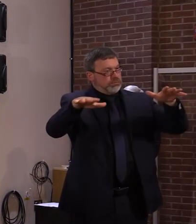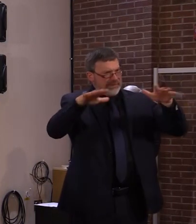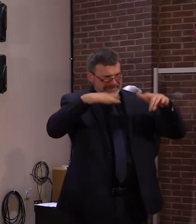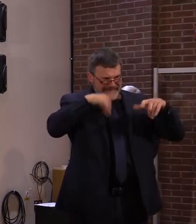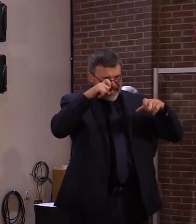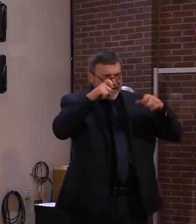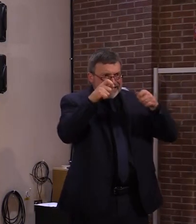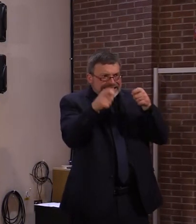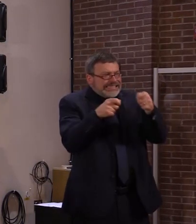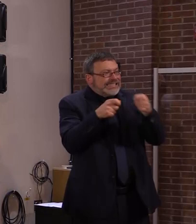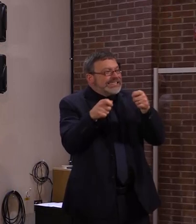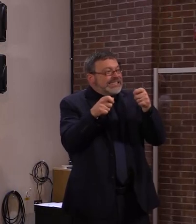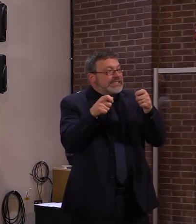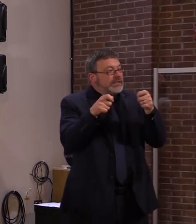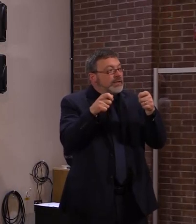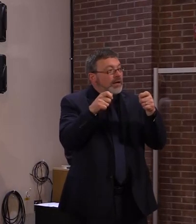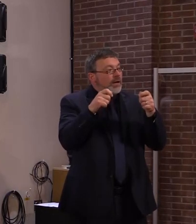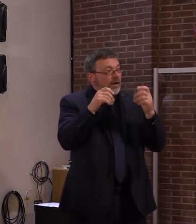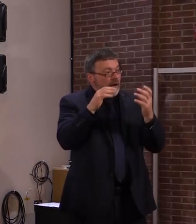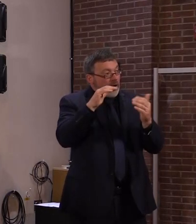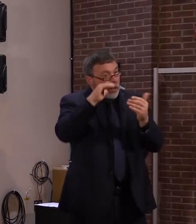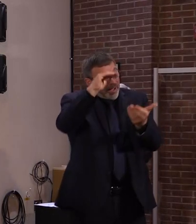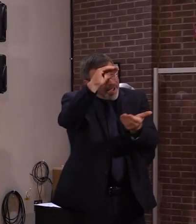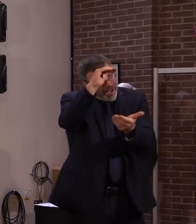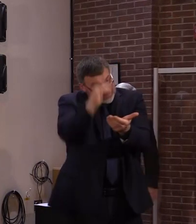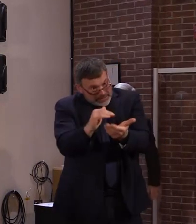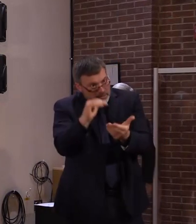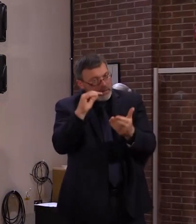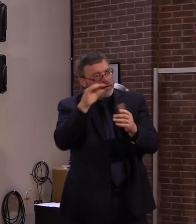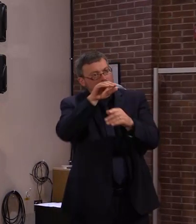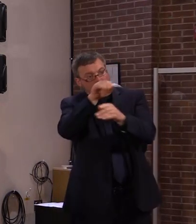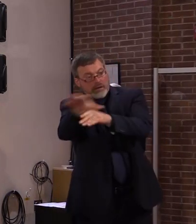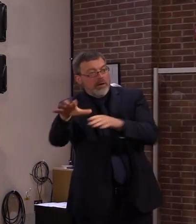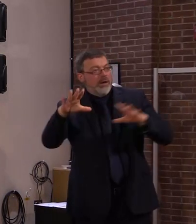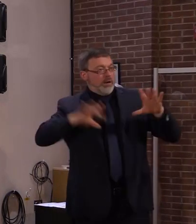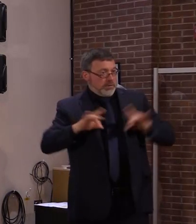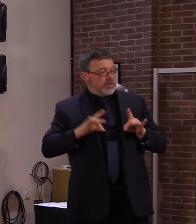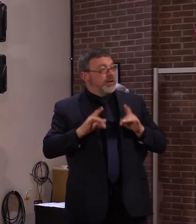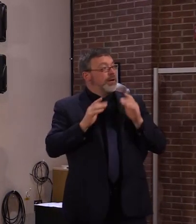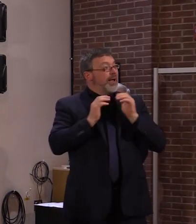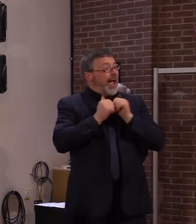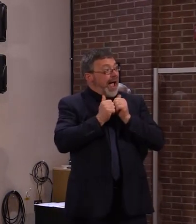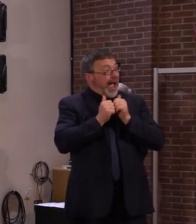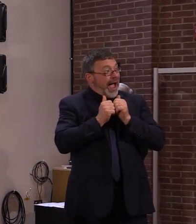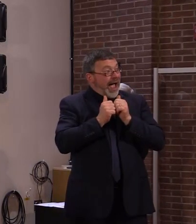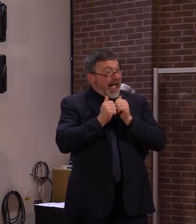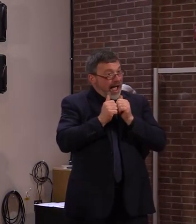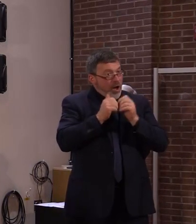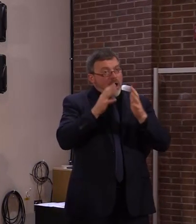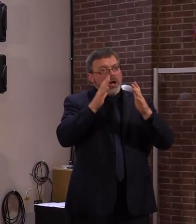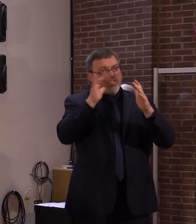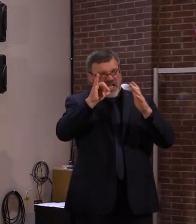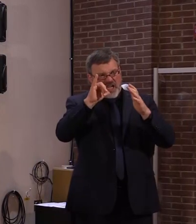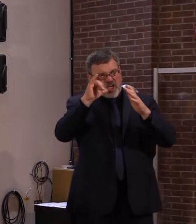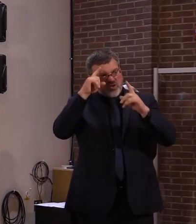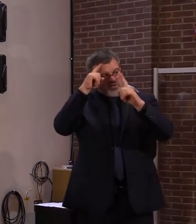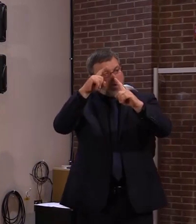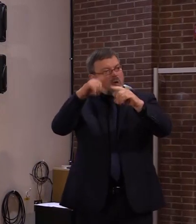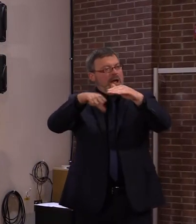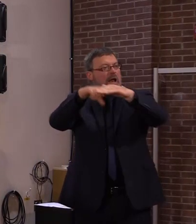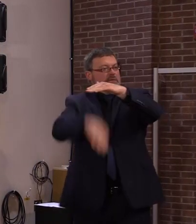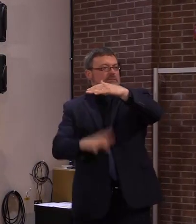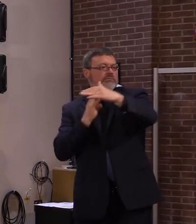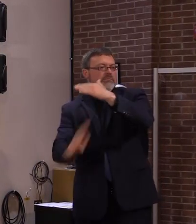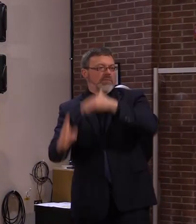we reduce COVID cases, the more we keep them out of the hospitals and make sure Vermonters can get care